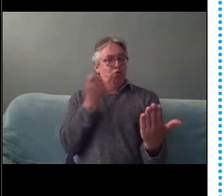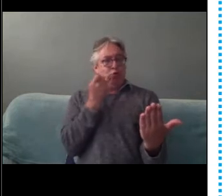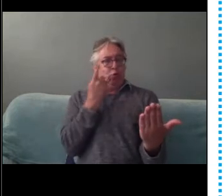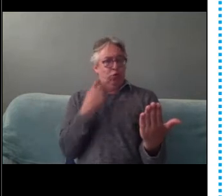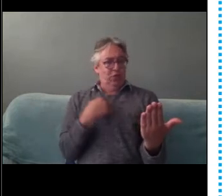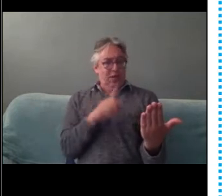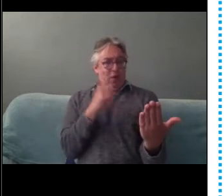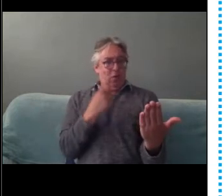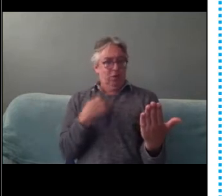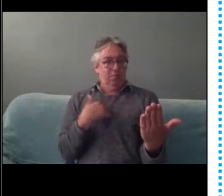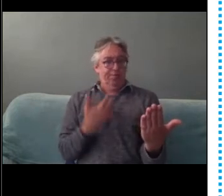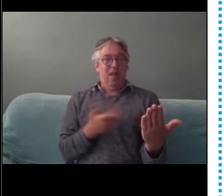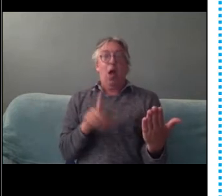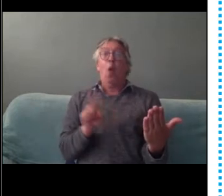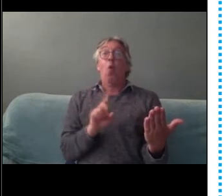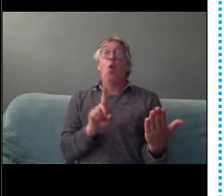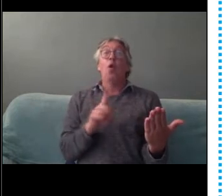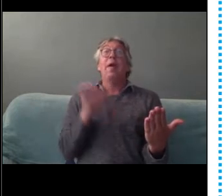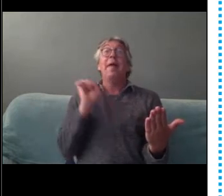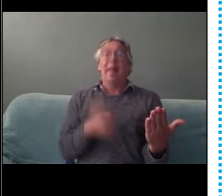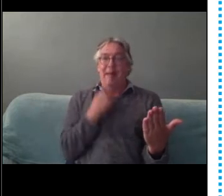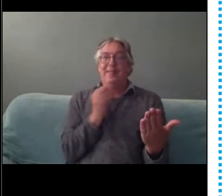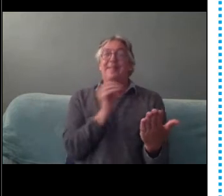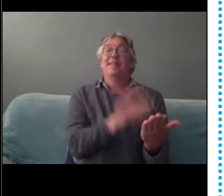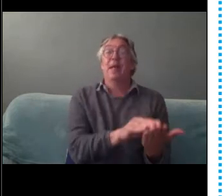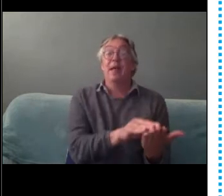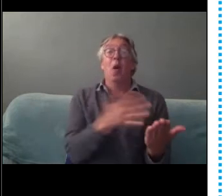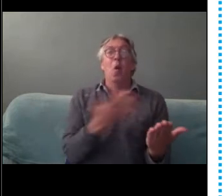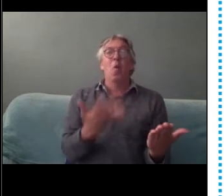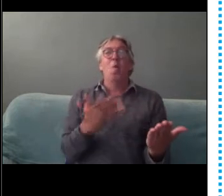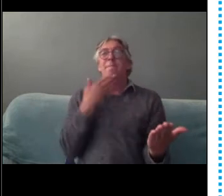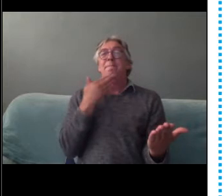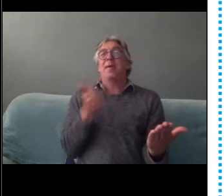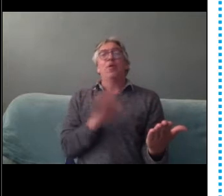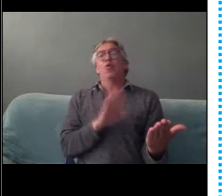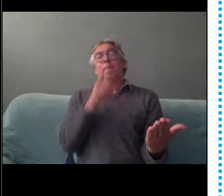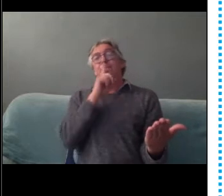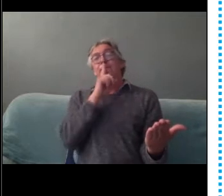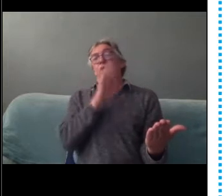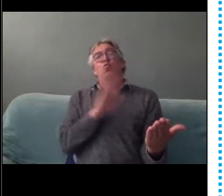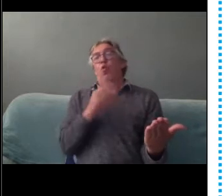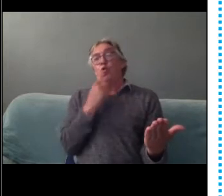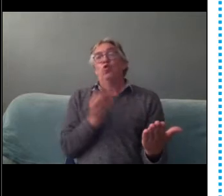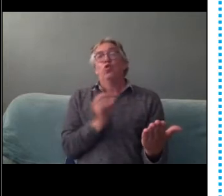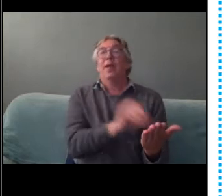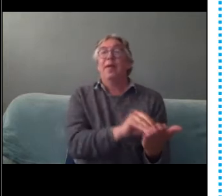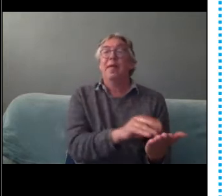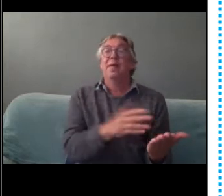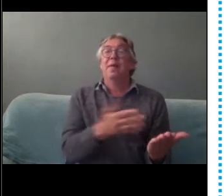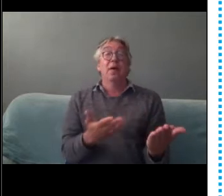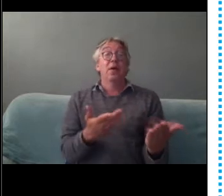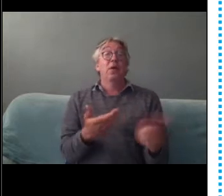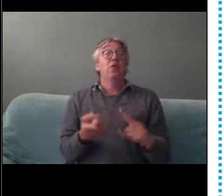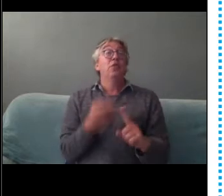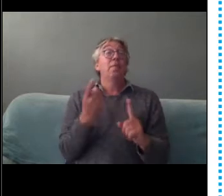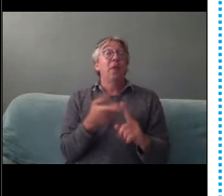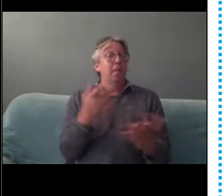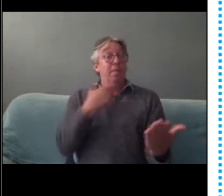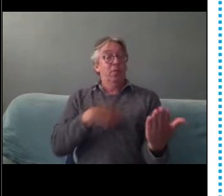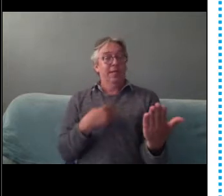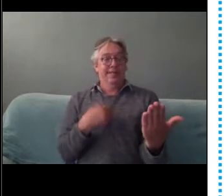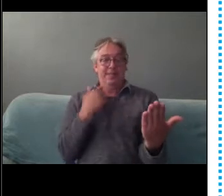it's really a lack of information and a lack of also services that could